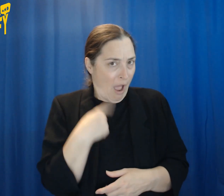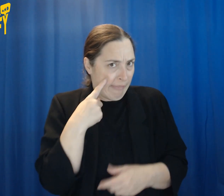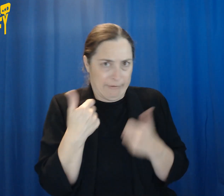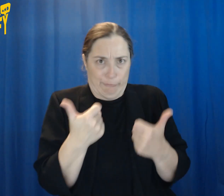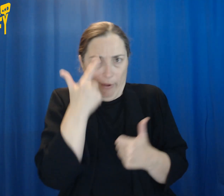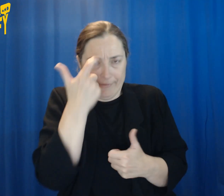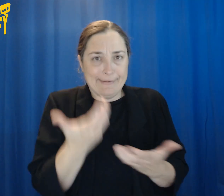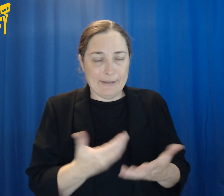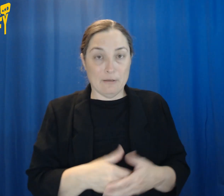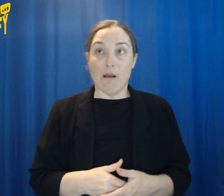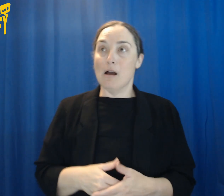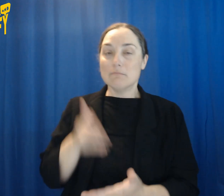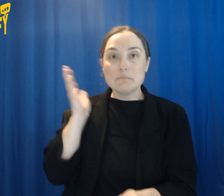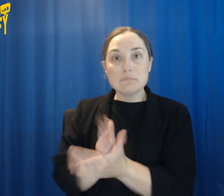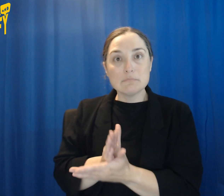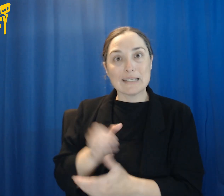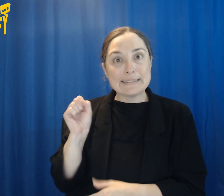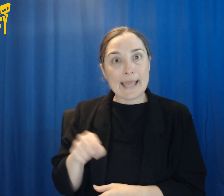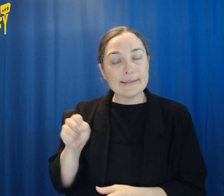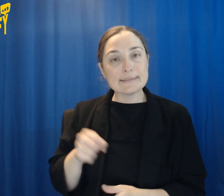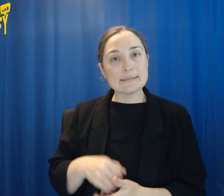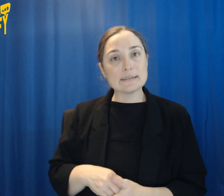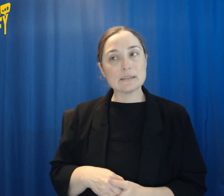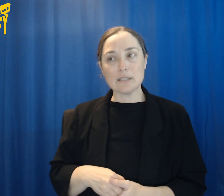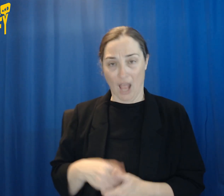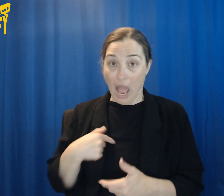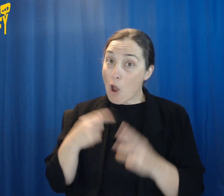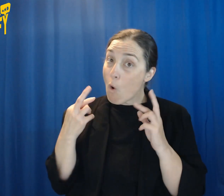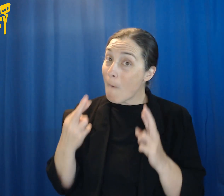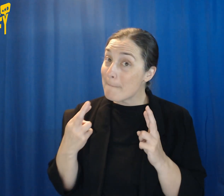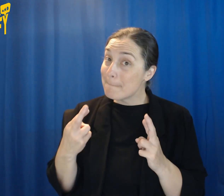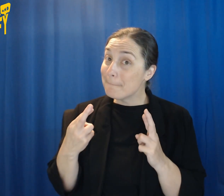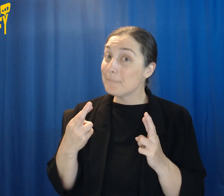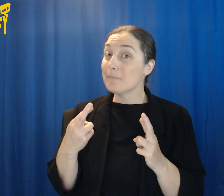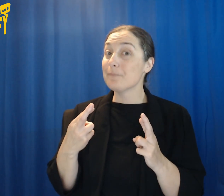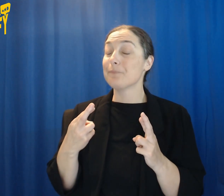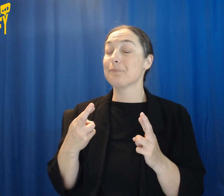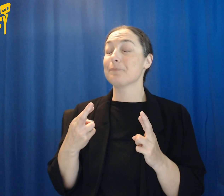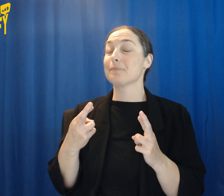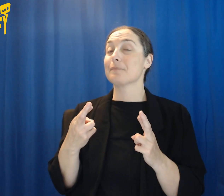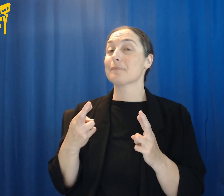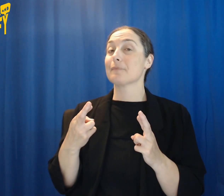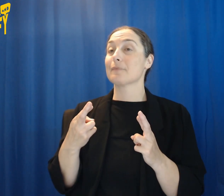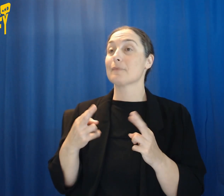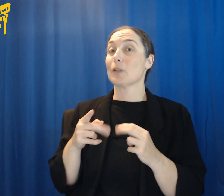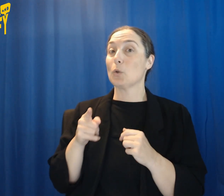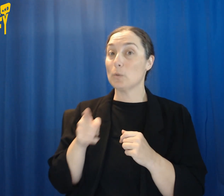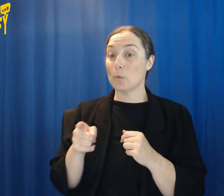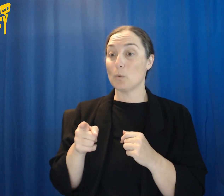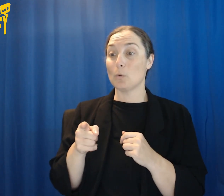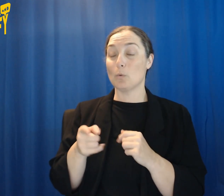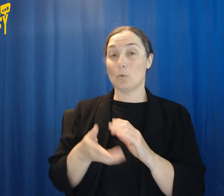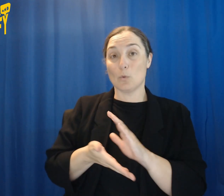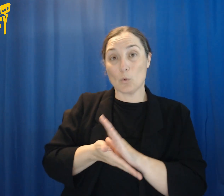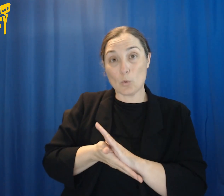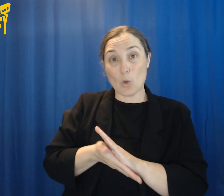idea. Absolutely. And I'm just hoping that you finally get to go there on the Good Friday